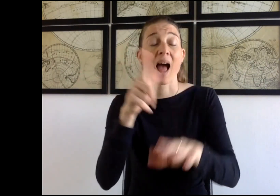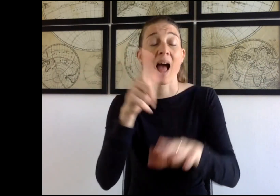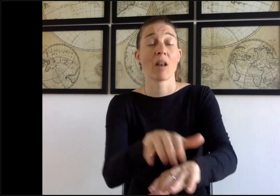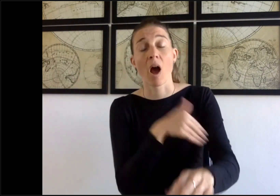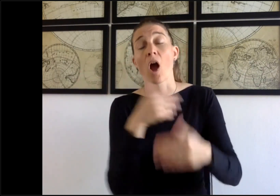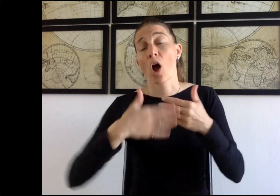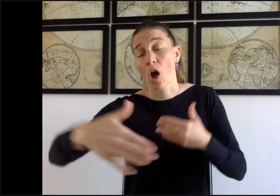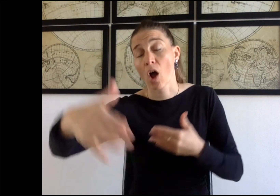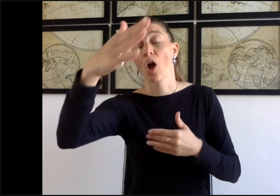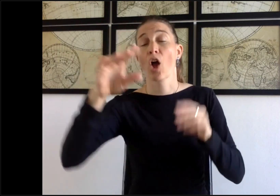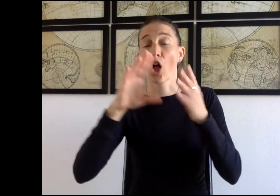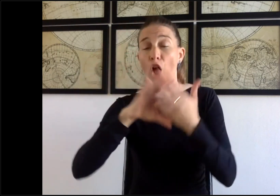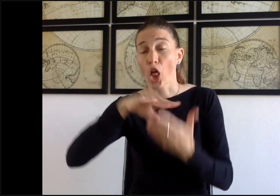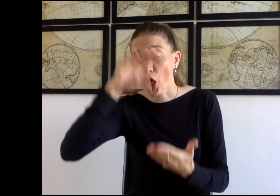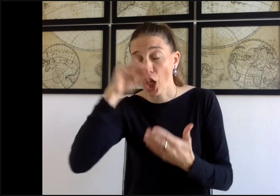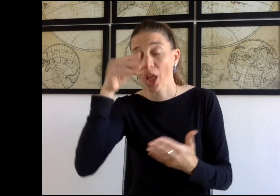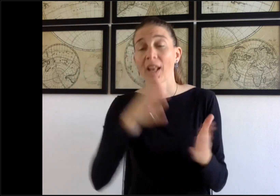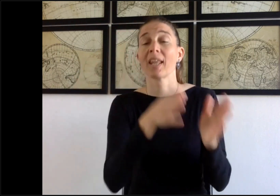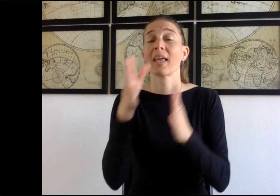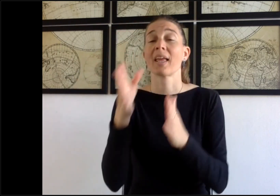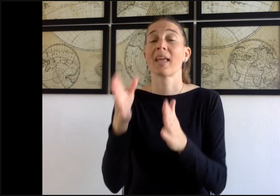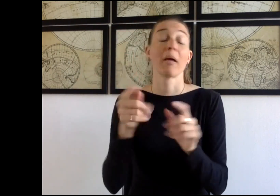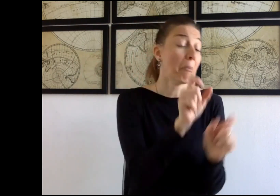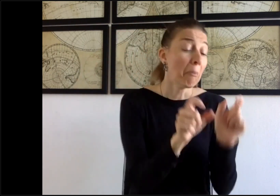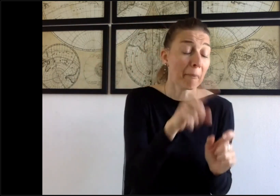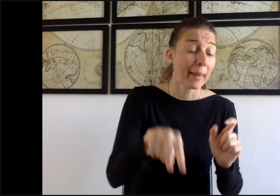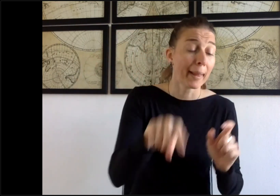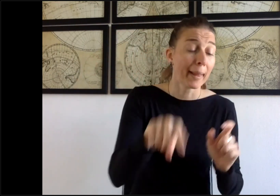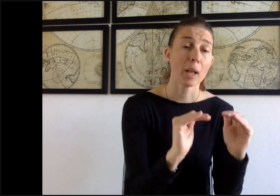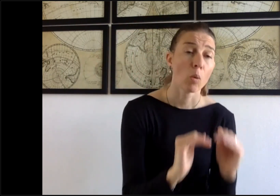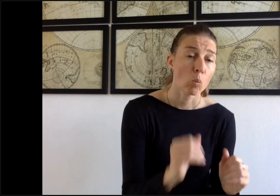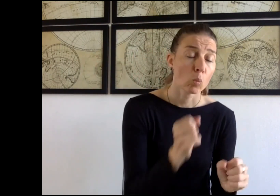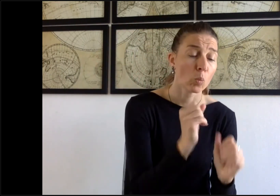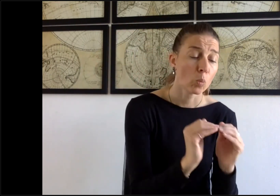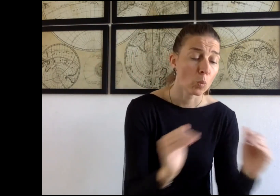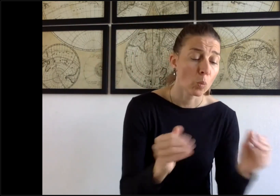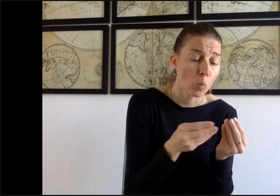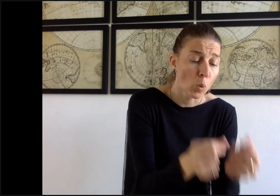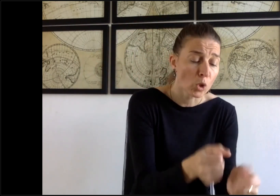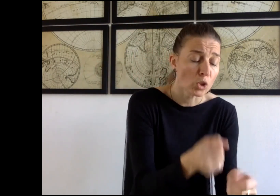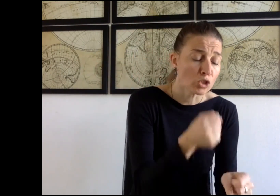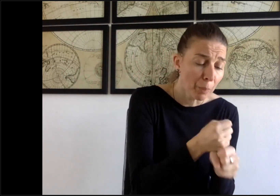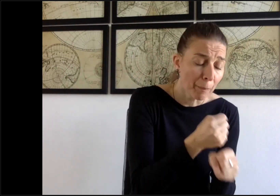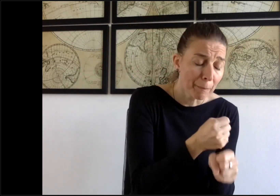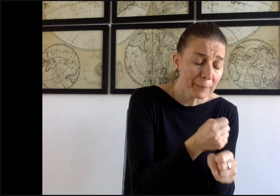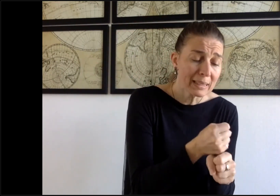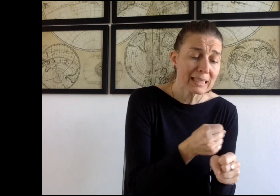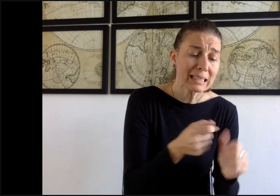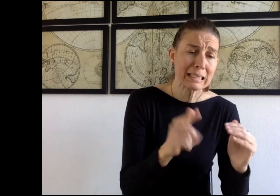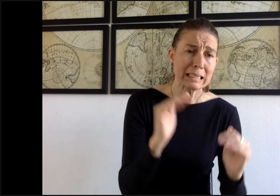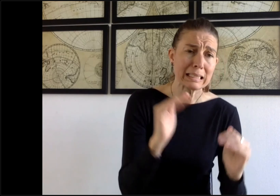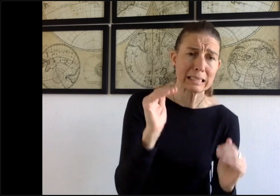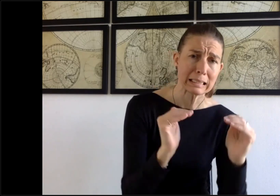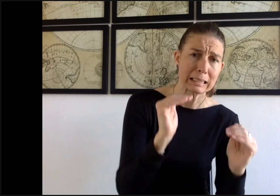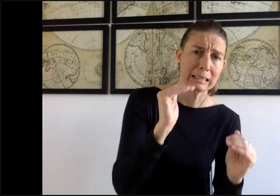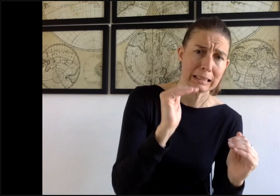of participation in adult learning. And the other big area, of course, sorry to interrupt you. I just we have 10 minutes left,